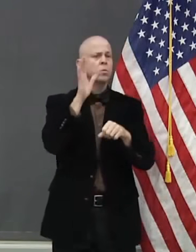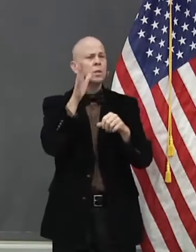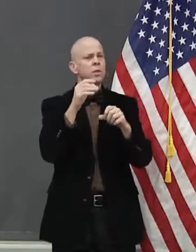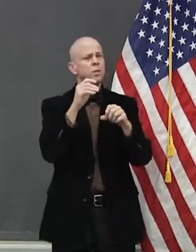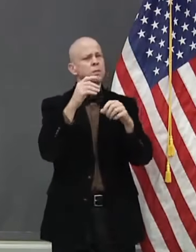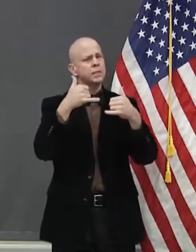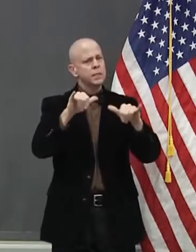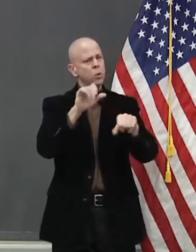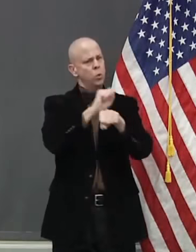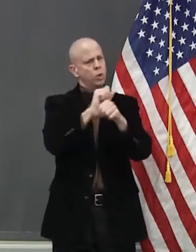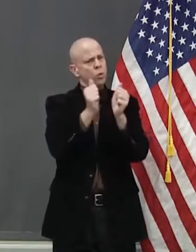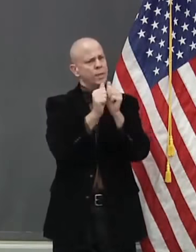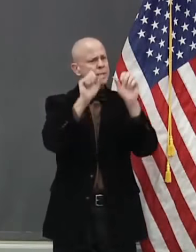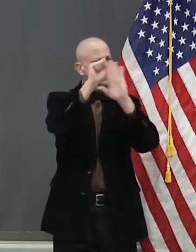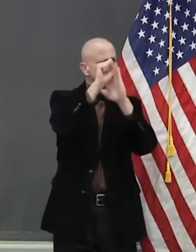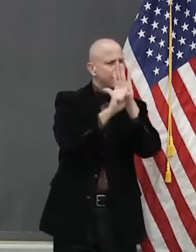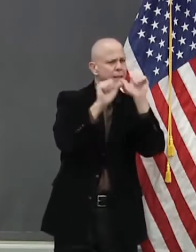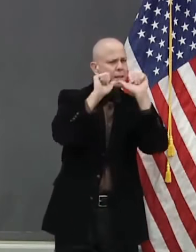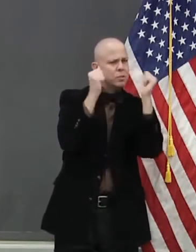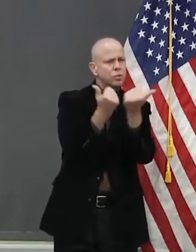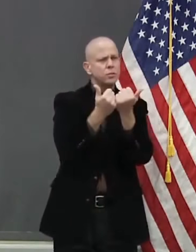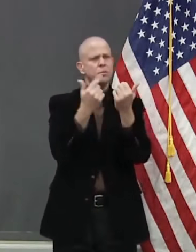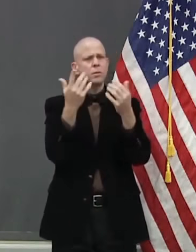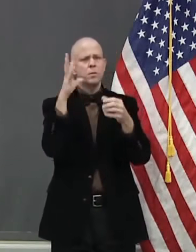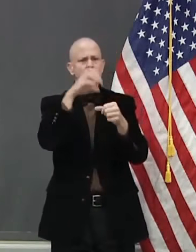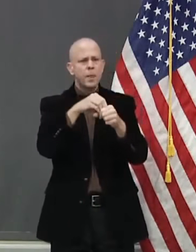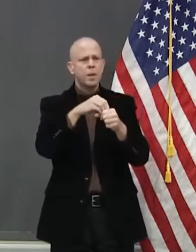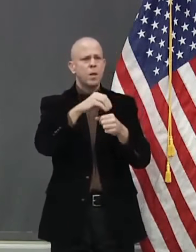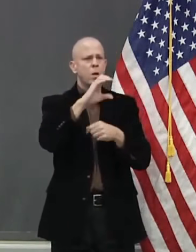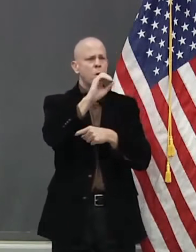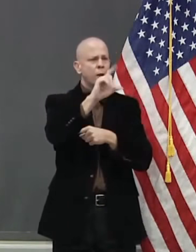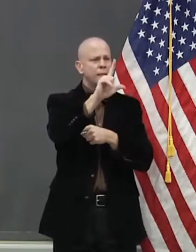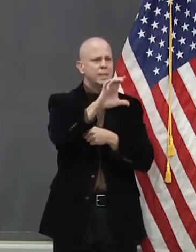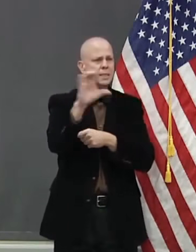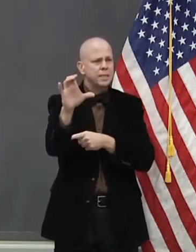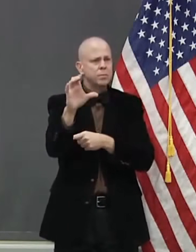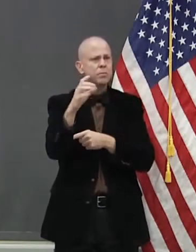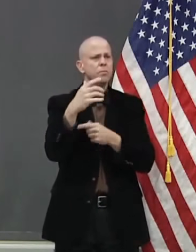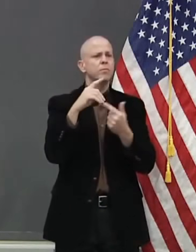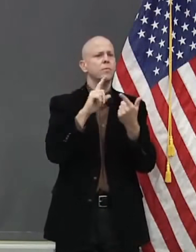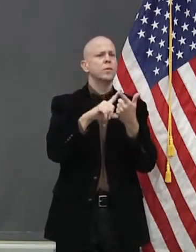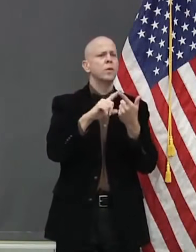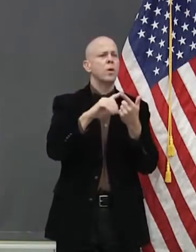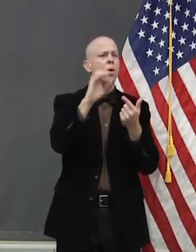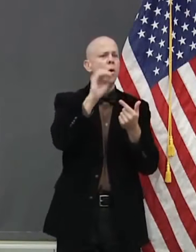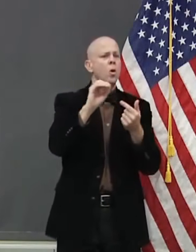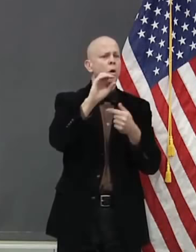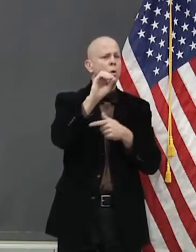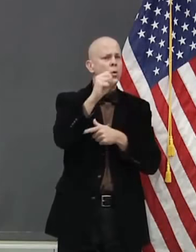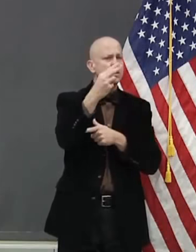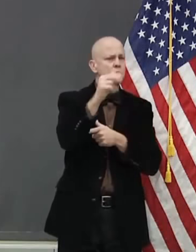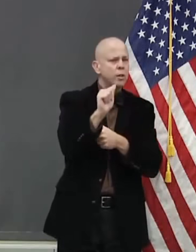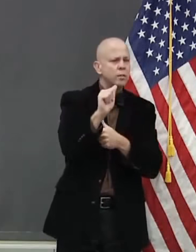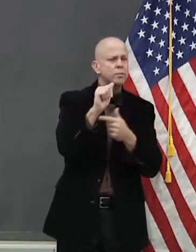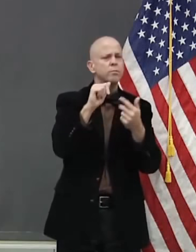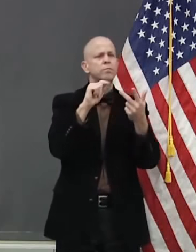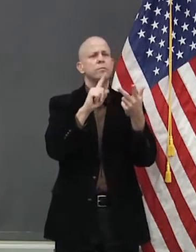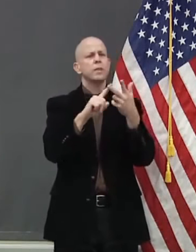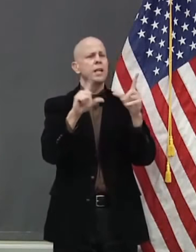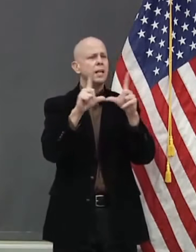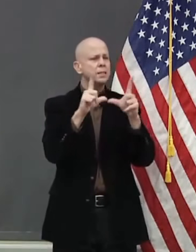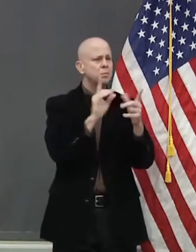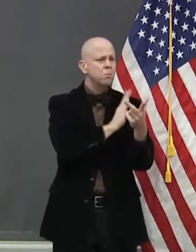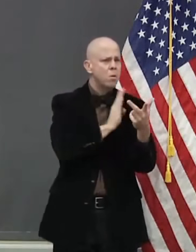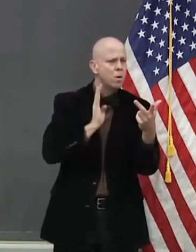agencies, including OLCC, Oregon OSHA, and our licensing board to make sure that businesses across the